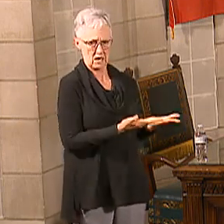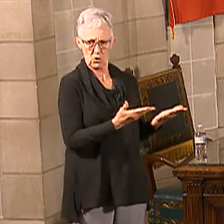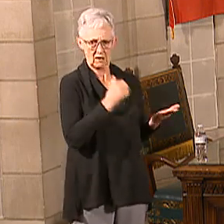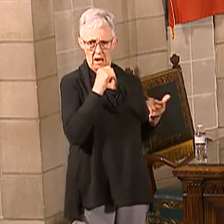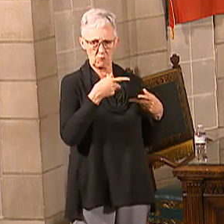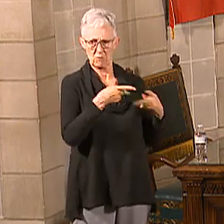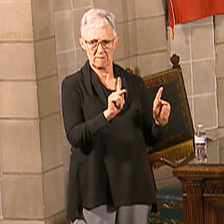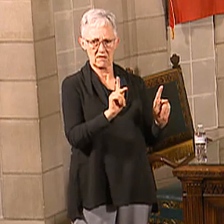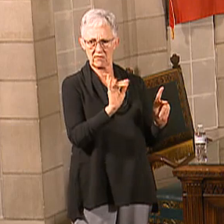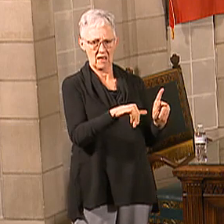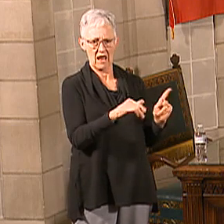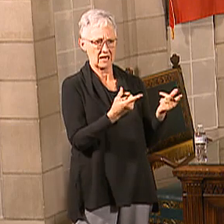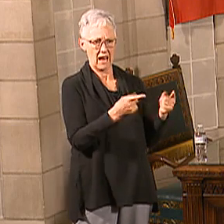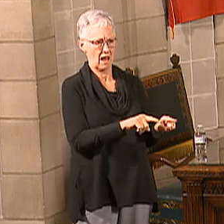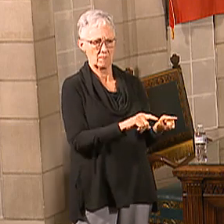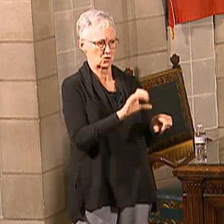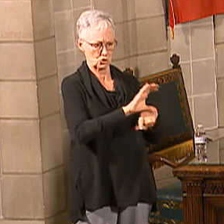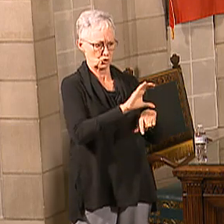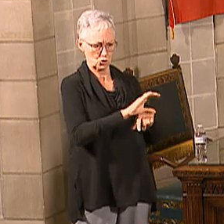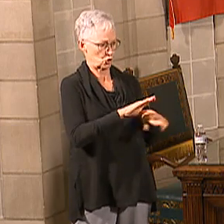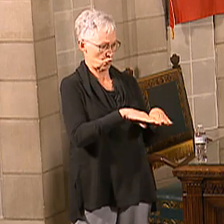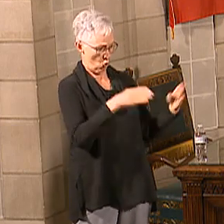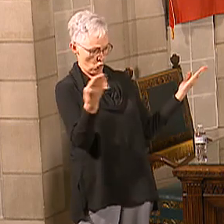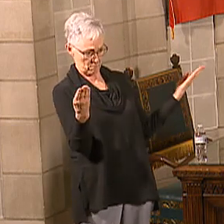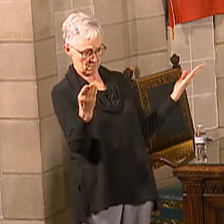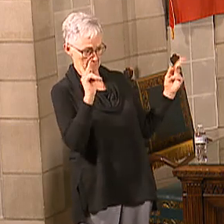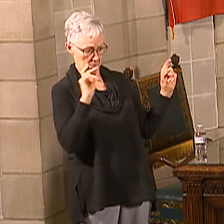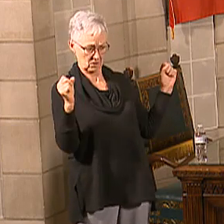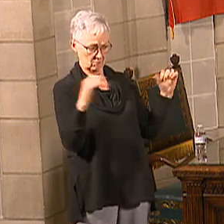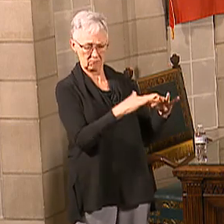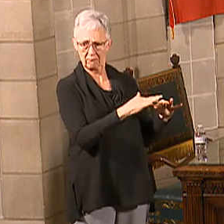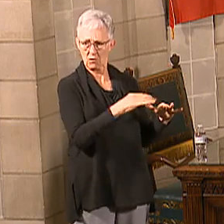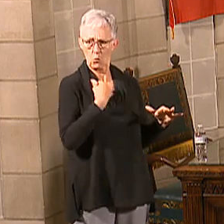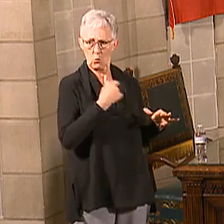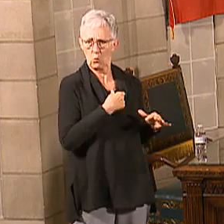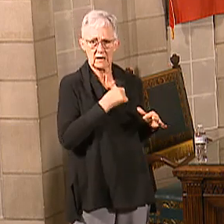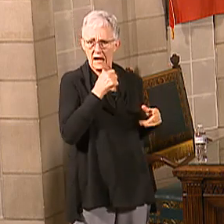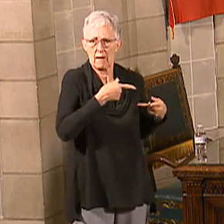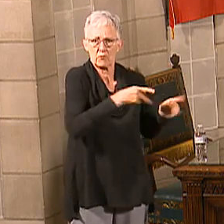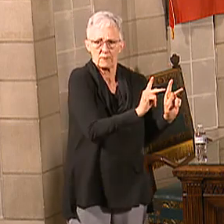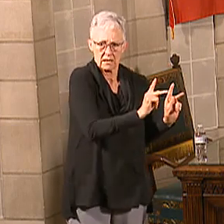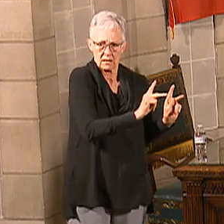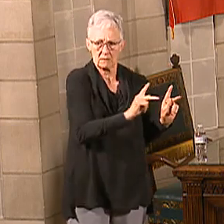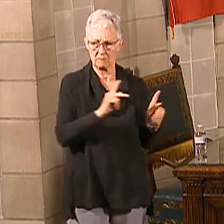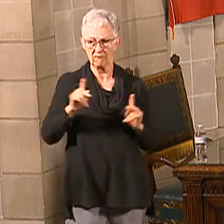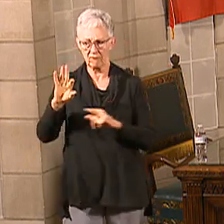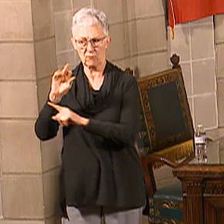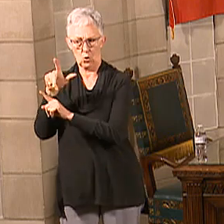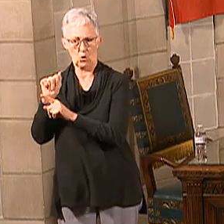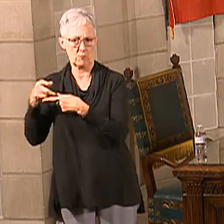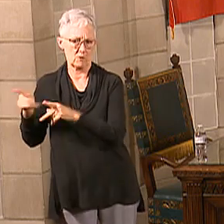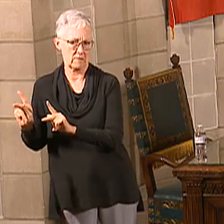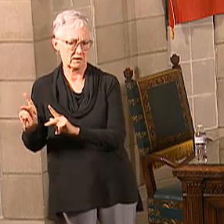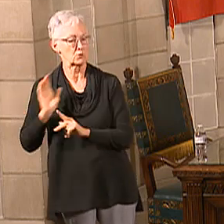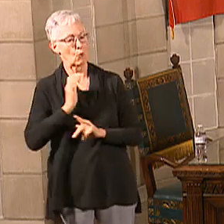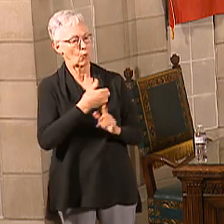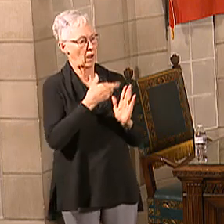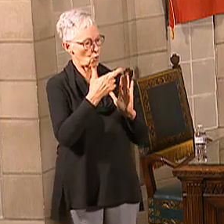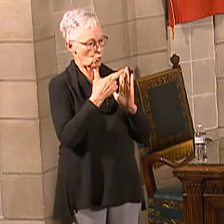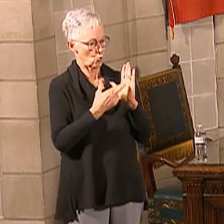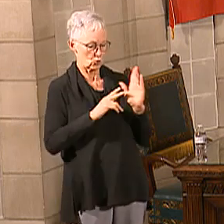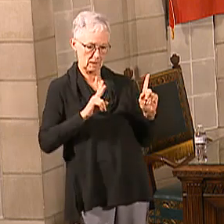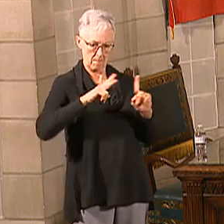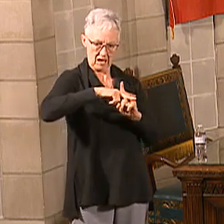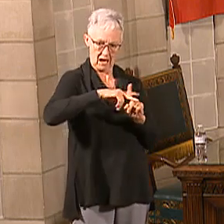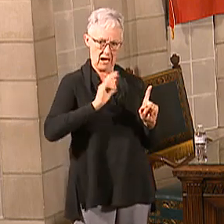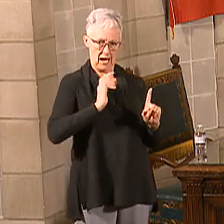that into consideration. So we are taking the appropriate steps with a plan that was crafted with the help of University of Nebraska Medical Center. We